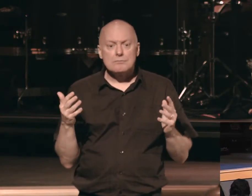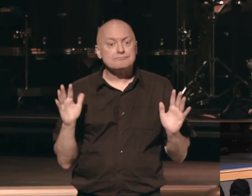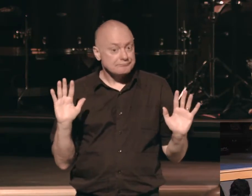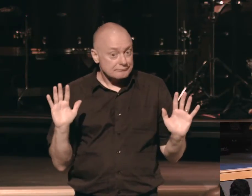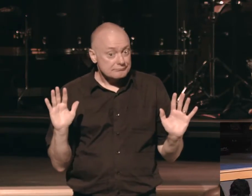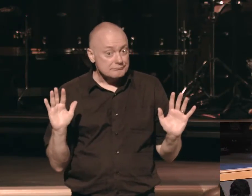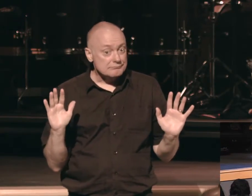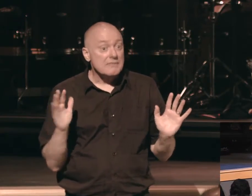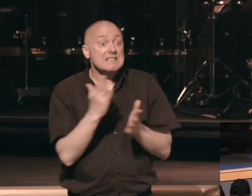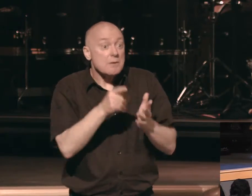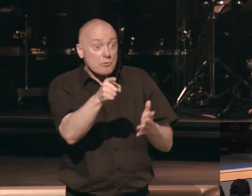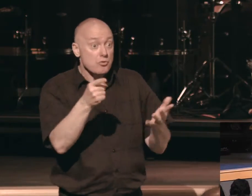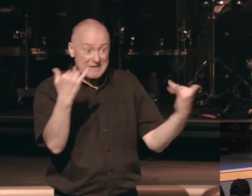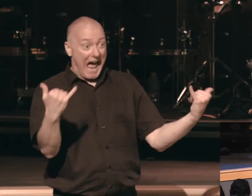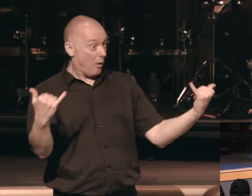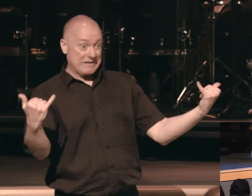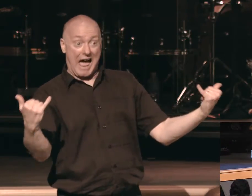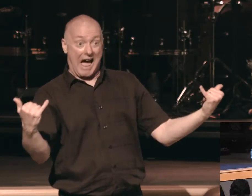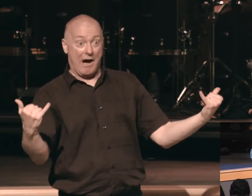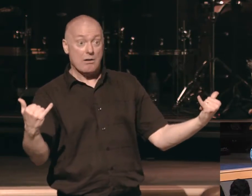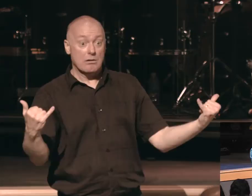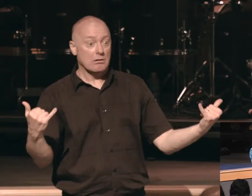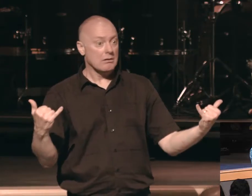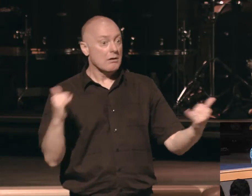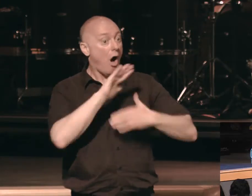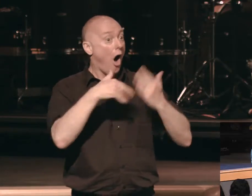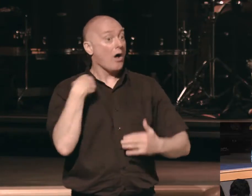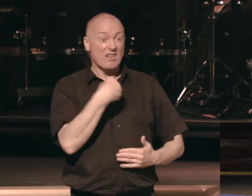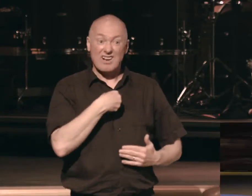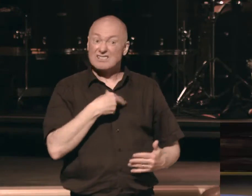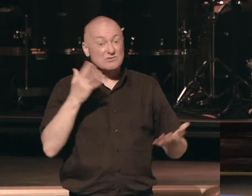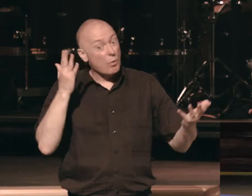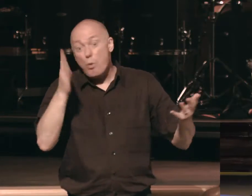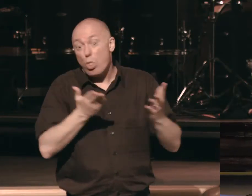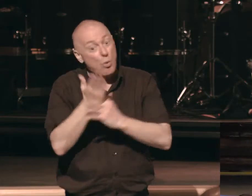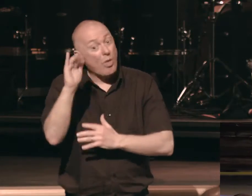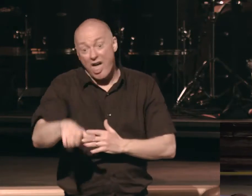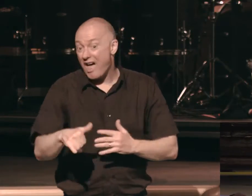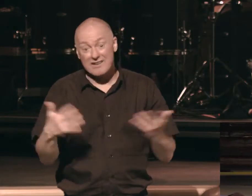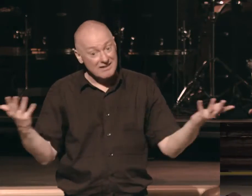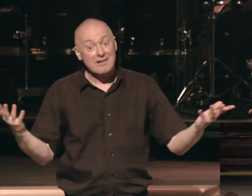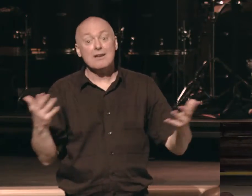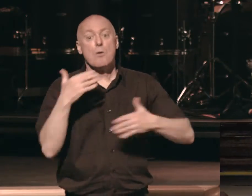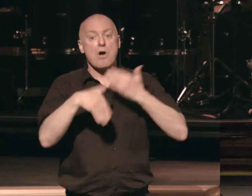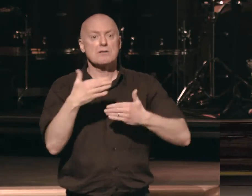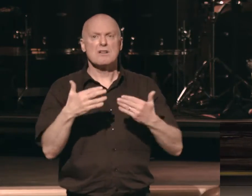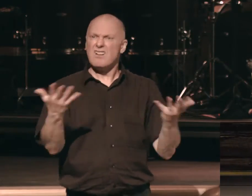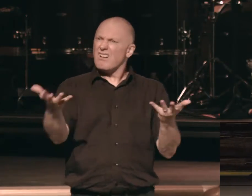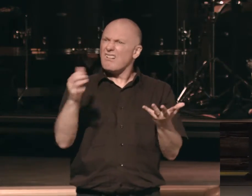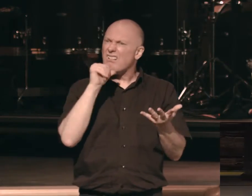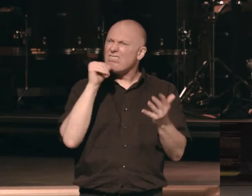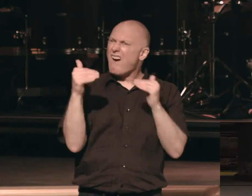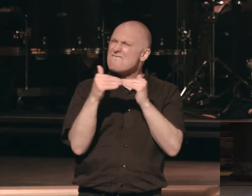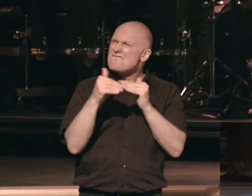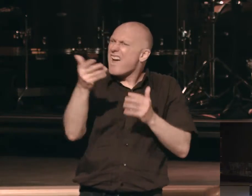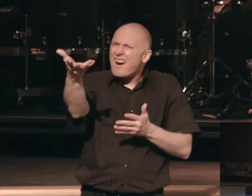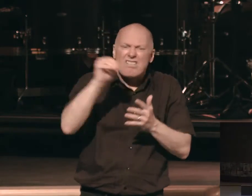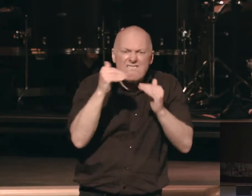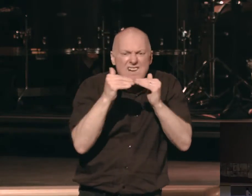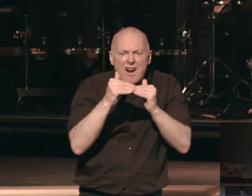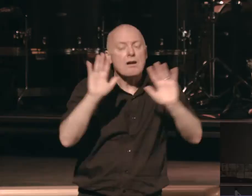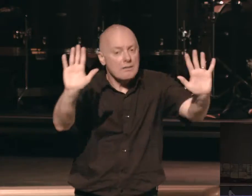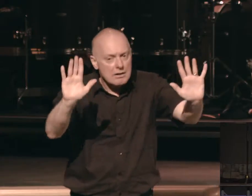Some of you are in that place right now. I think all of us in the future at some point will go through a process where we feel like we are victims of injustice. What you have to